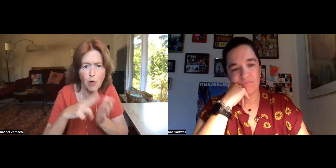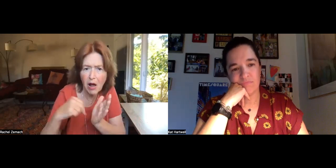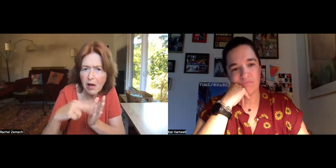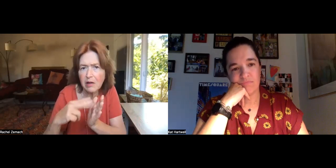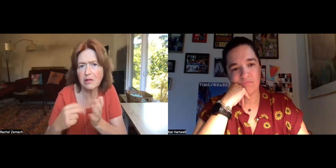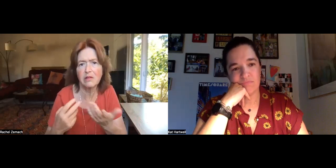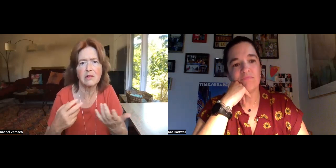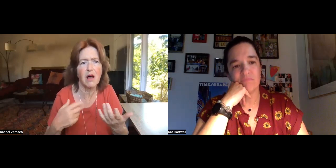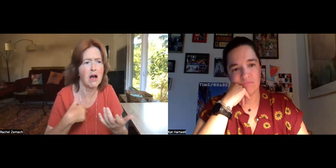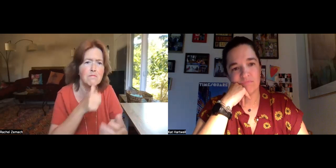read